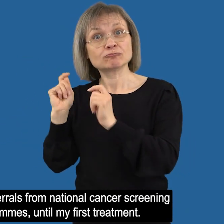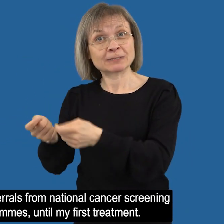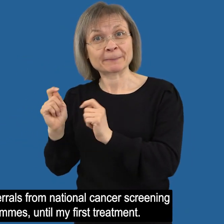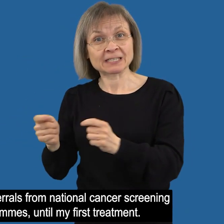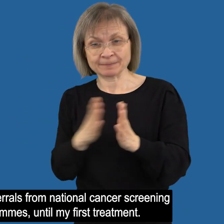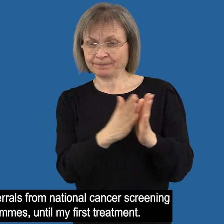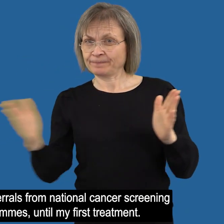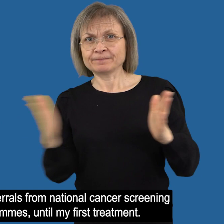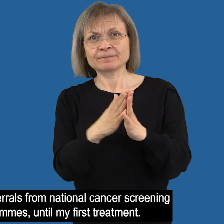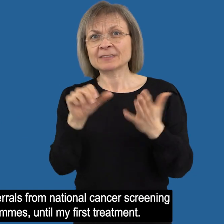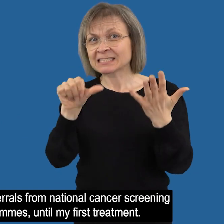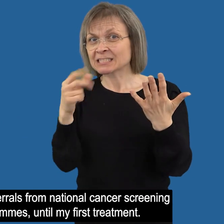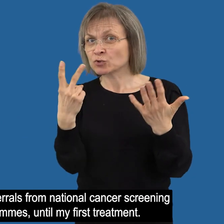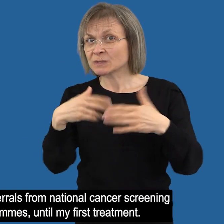programmes, until my first treatment.